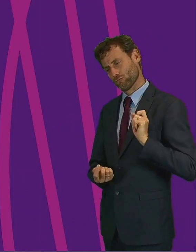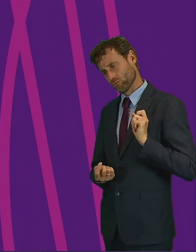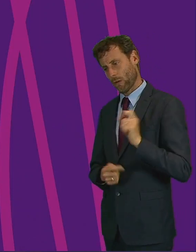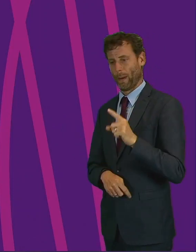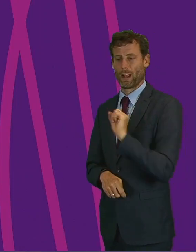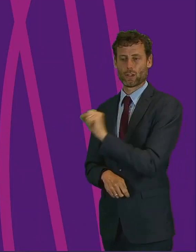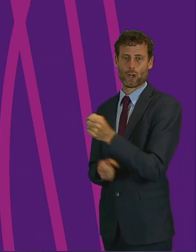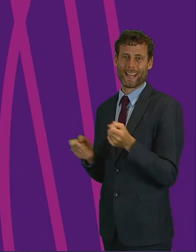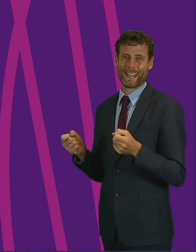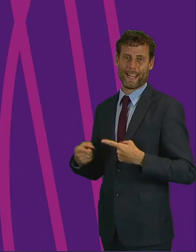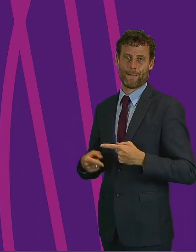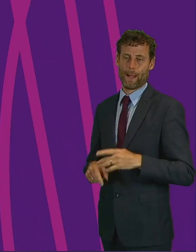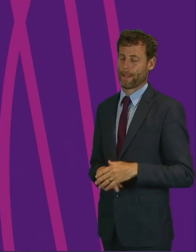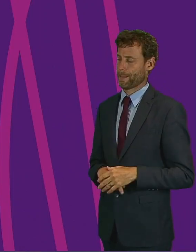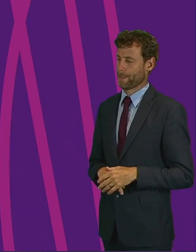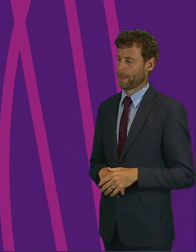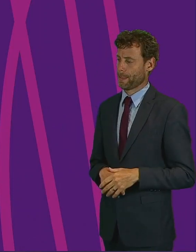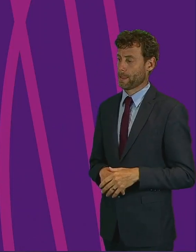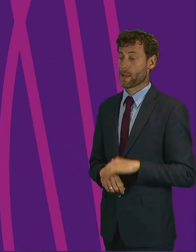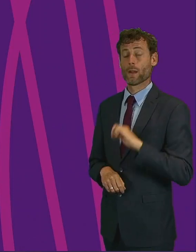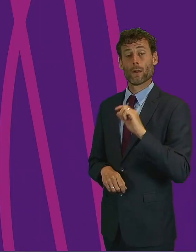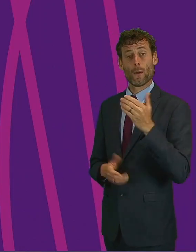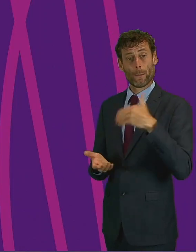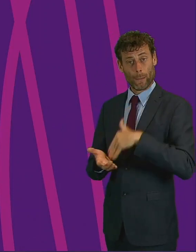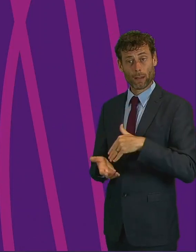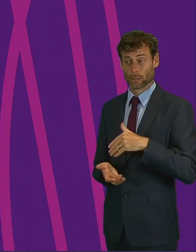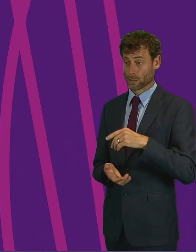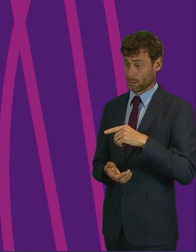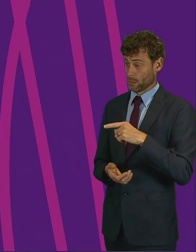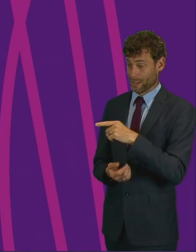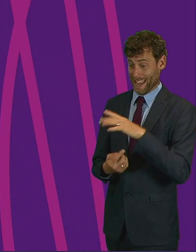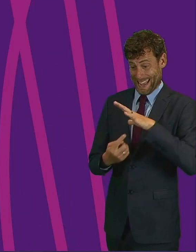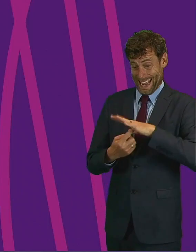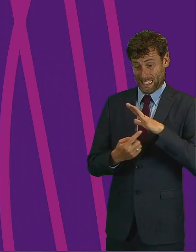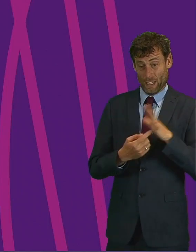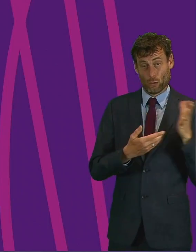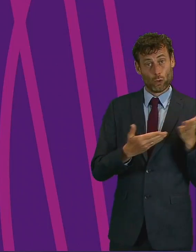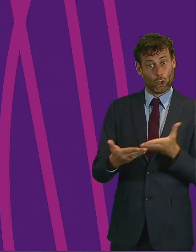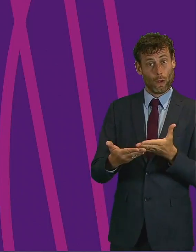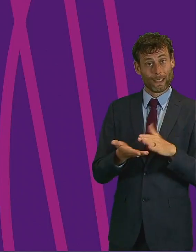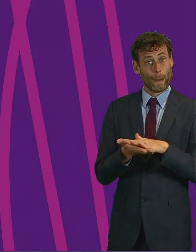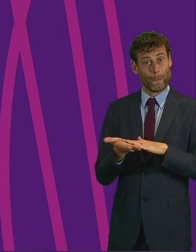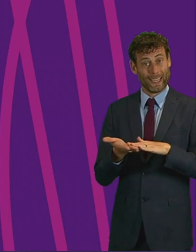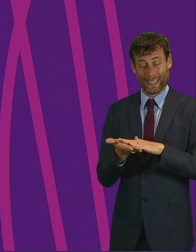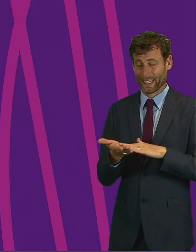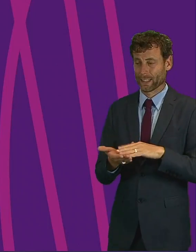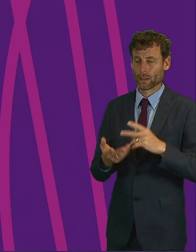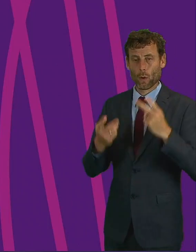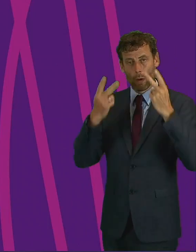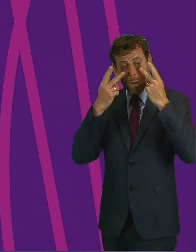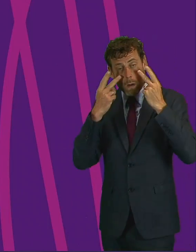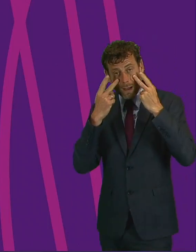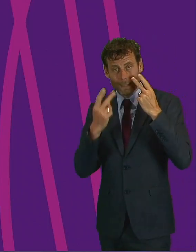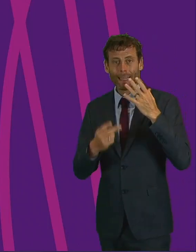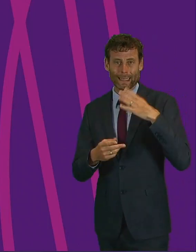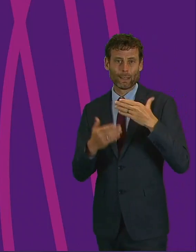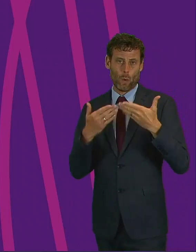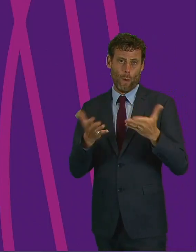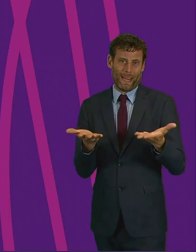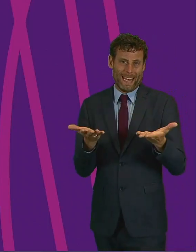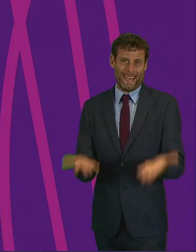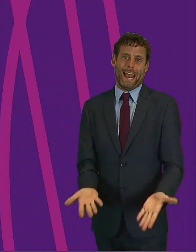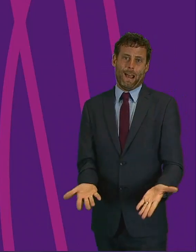emails? And more importantly, will she recognise that essential services, such as optometrists, need to open